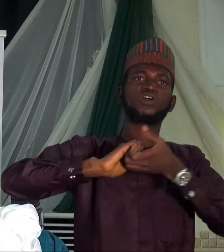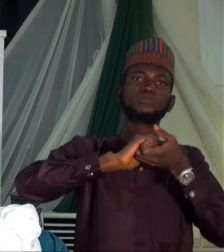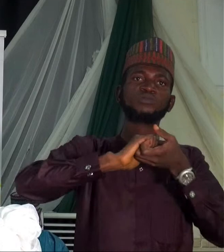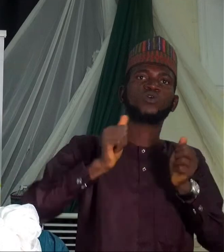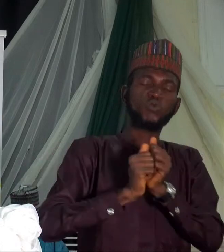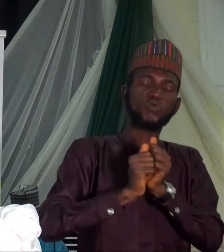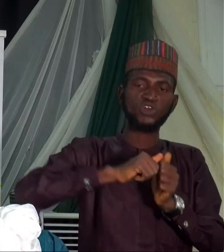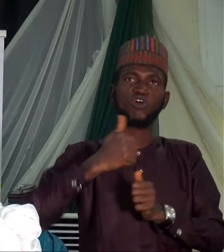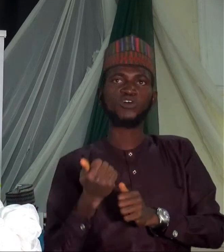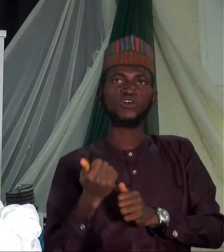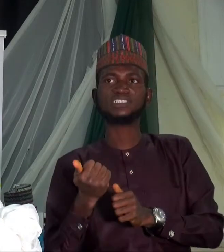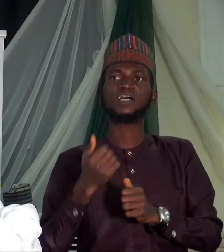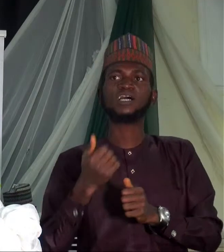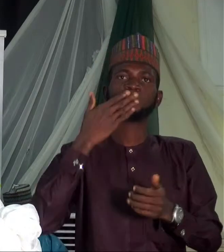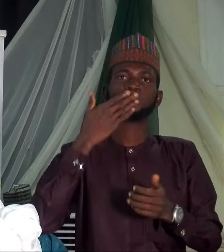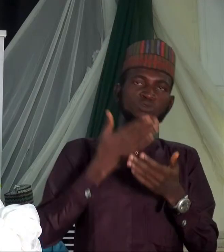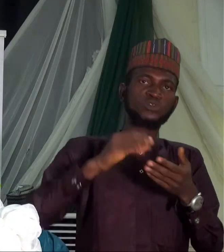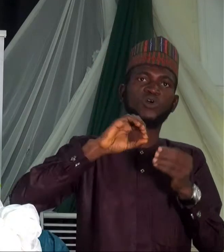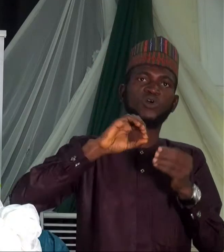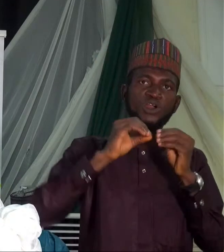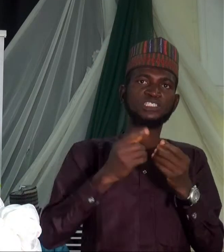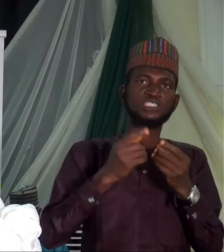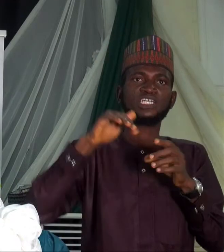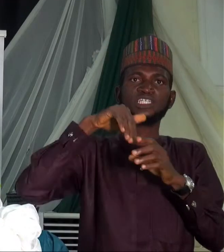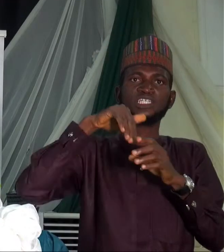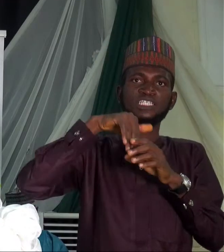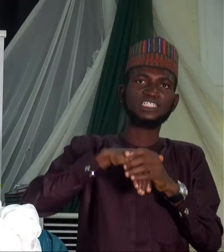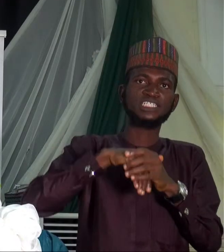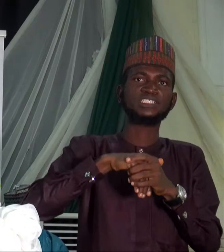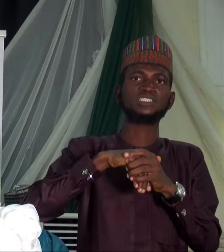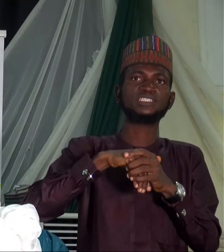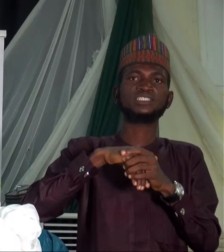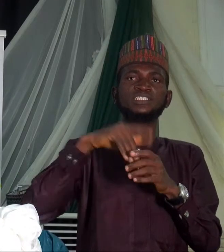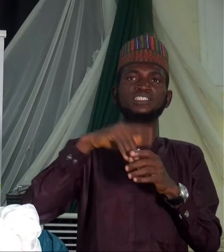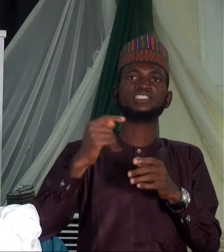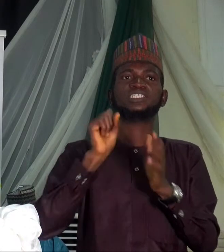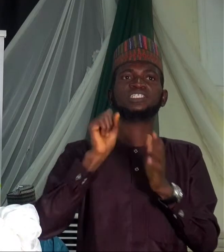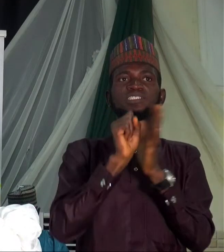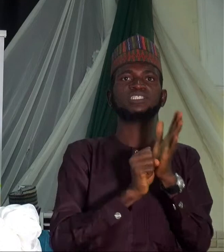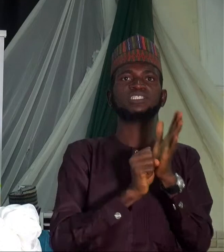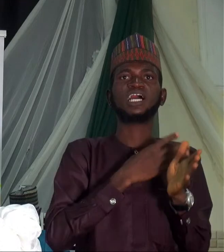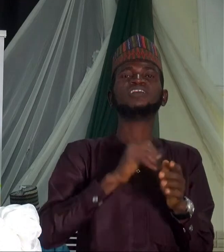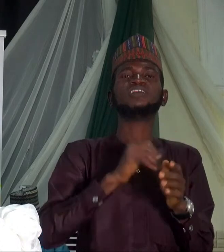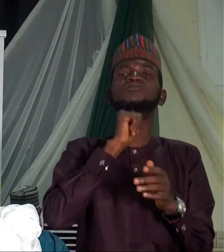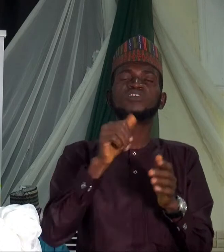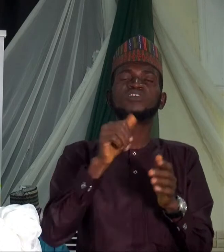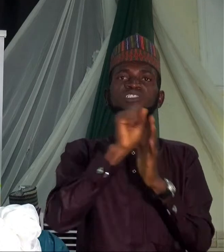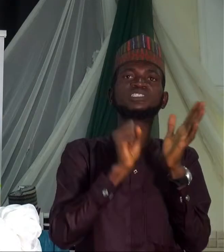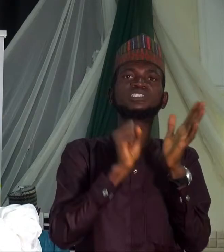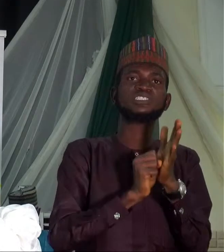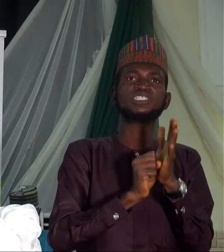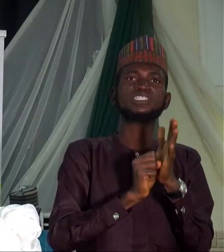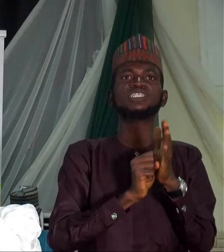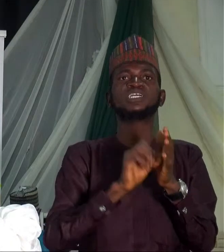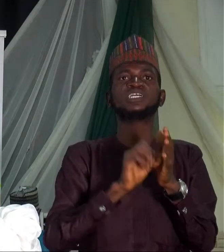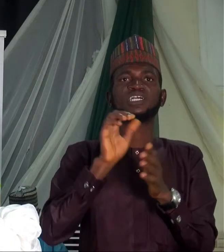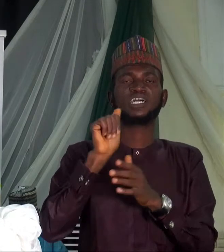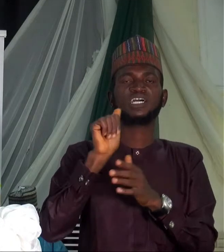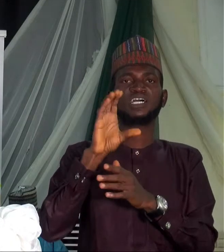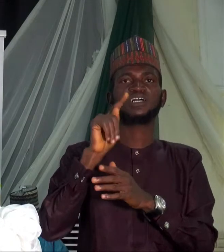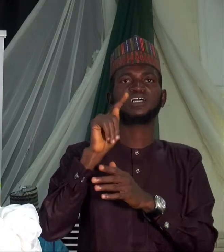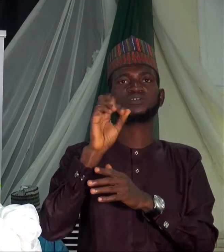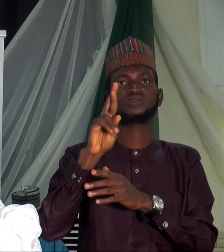organizations, including both state and relevant non-state actors, that we may forge partnership